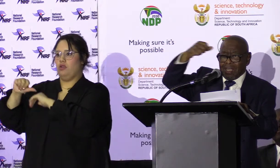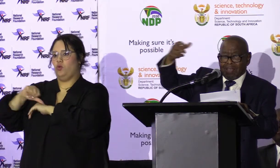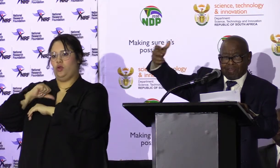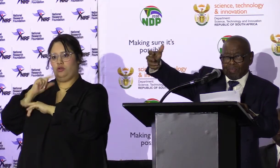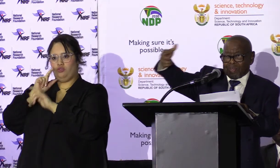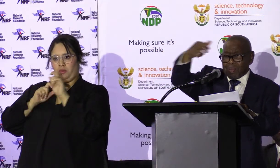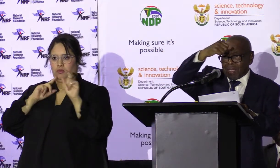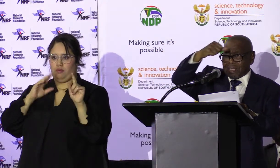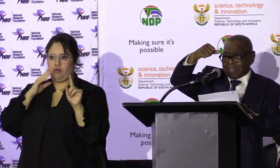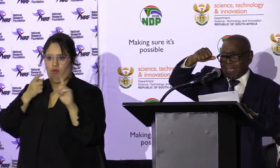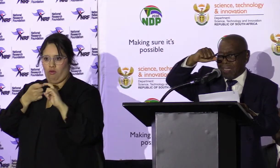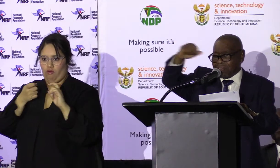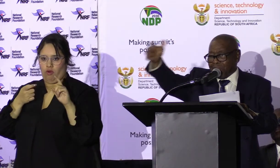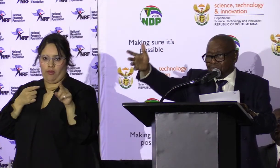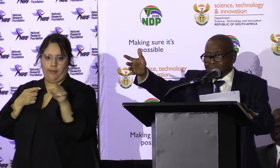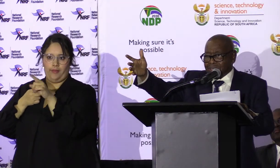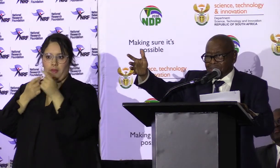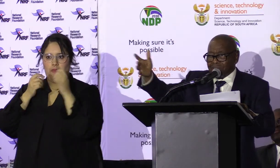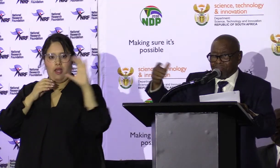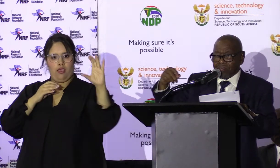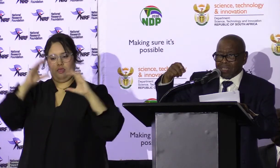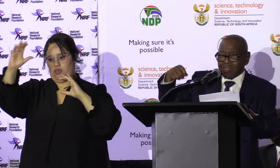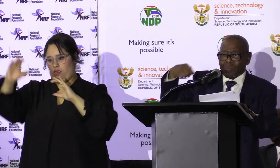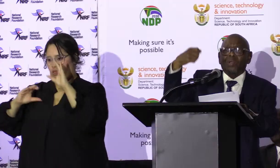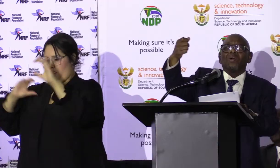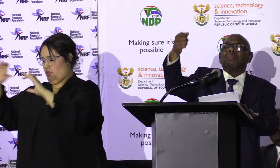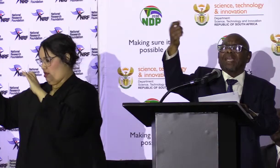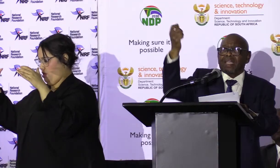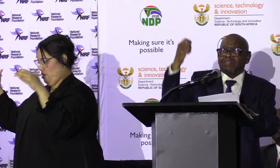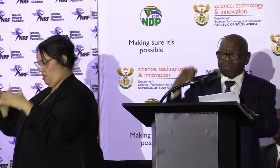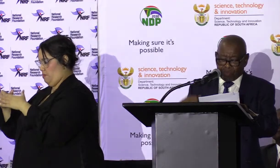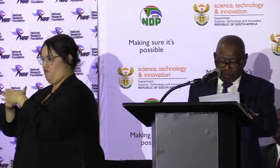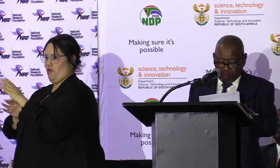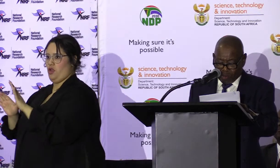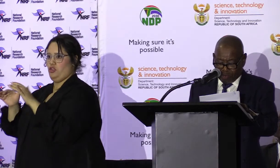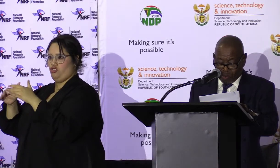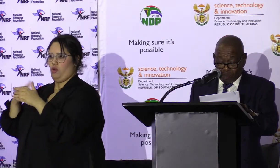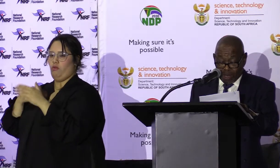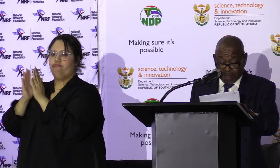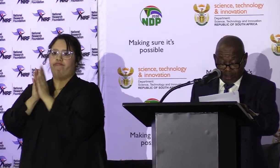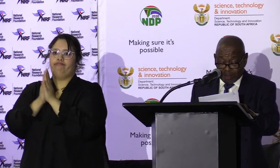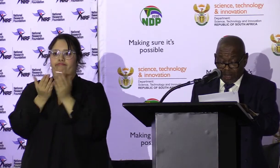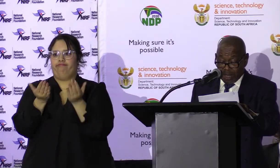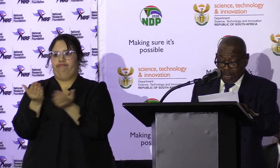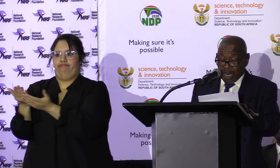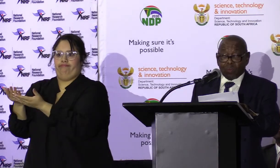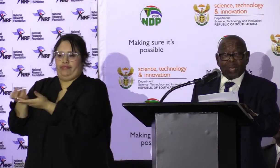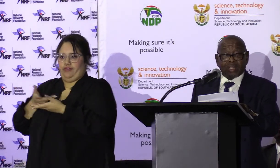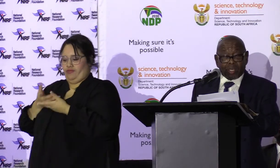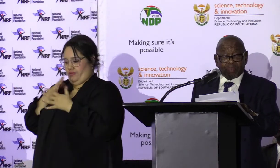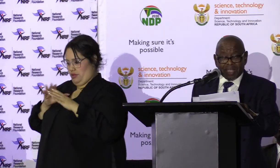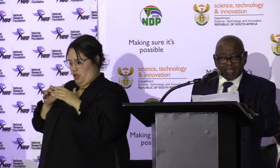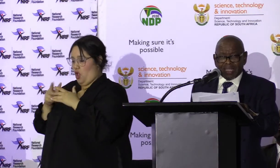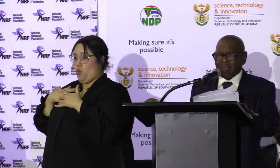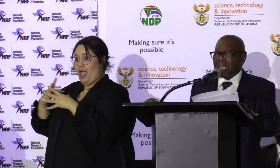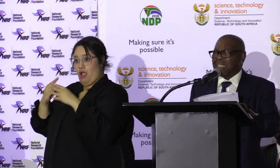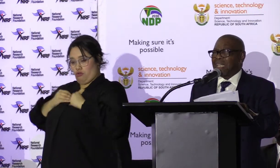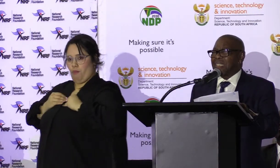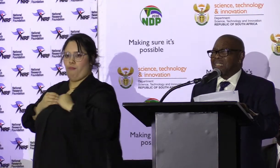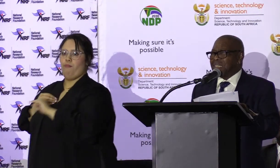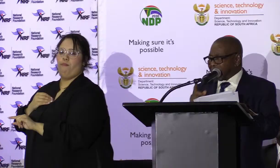take from the monies they have, they put into the foundation, we go begging from people who have got money. And we